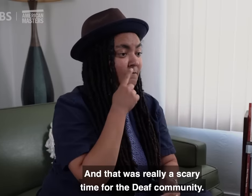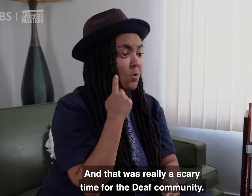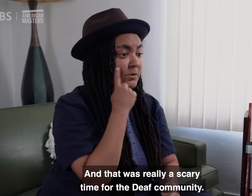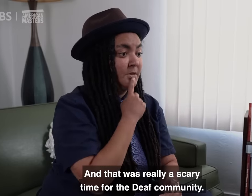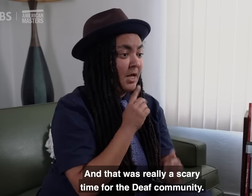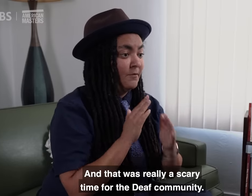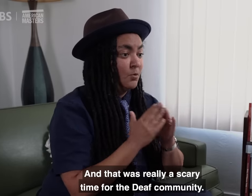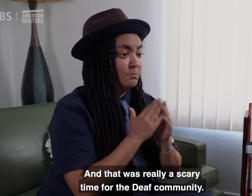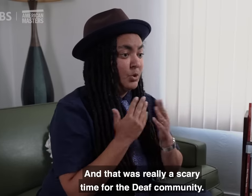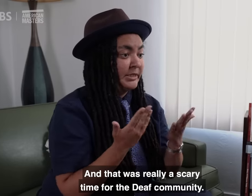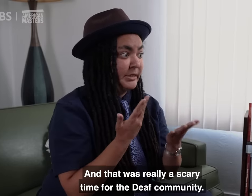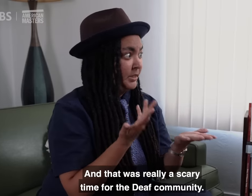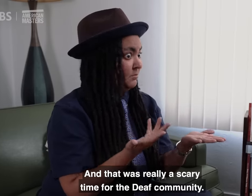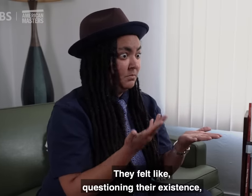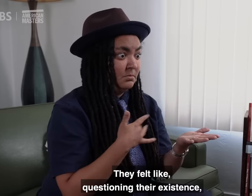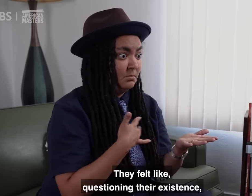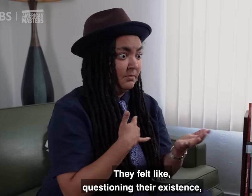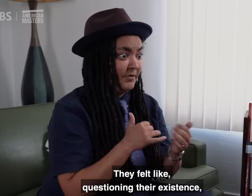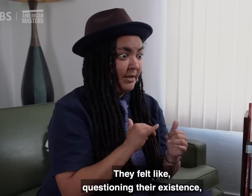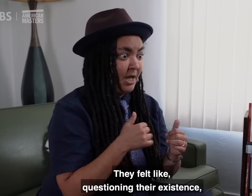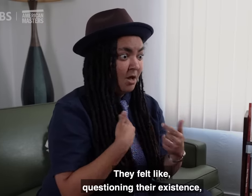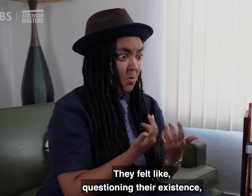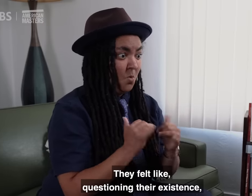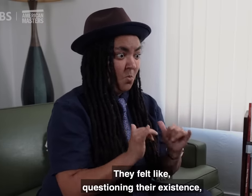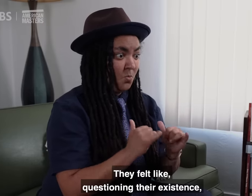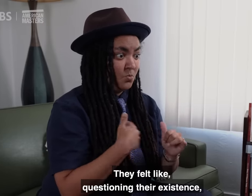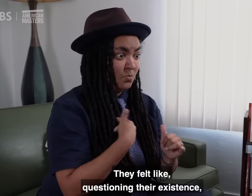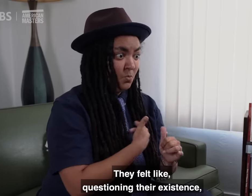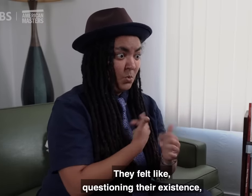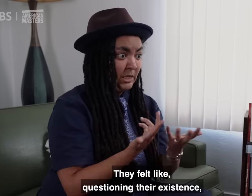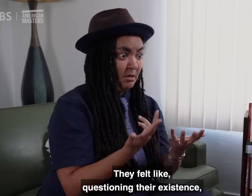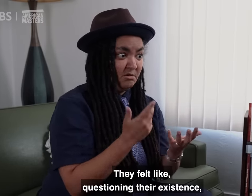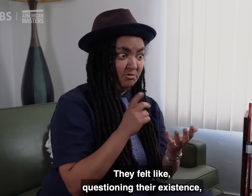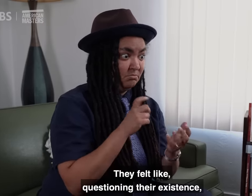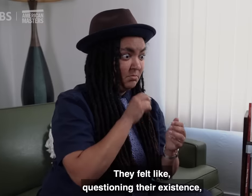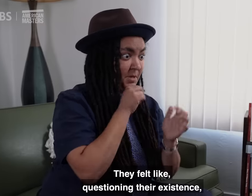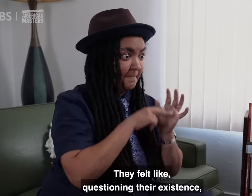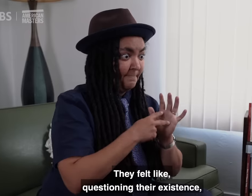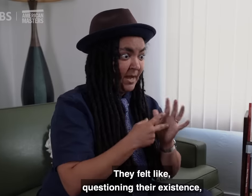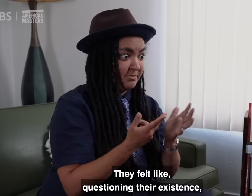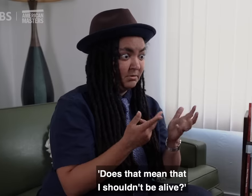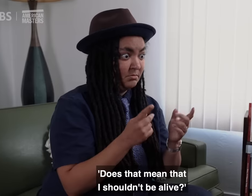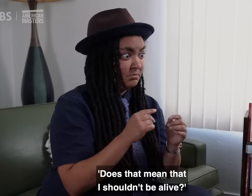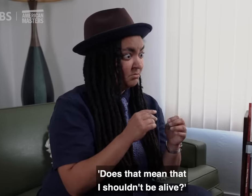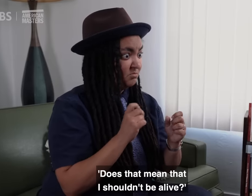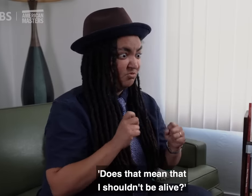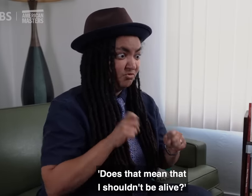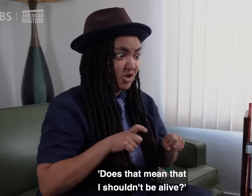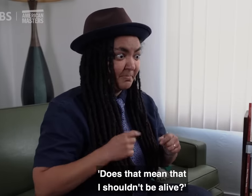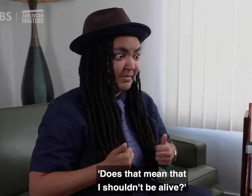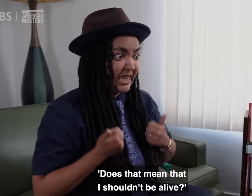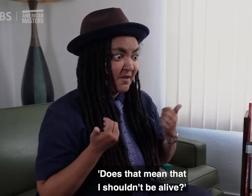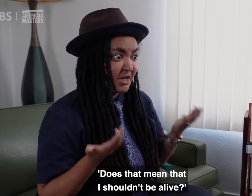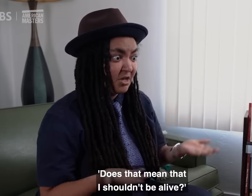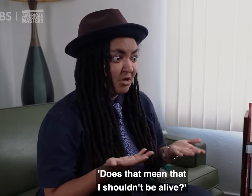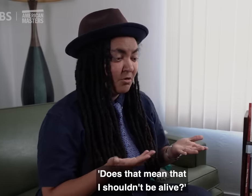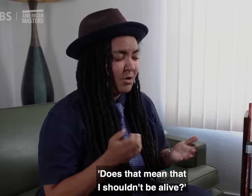deaf community. They felt like questioning their existence. Does that mean I shouldn't be alive? And